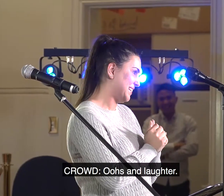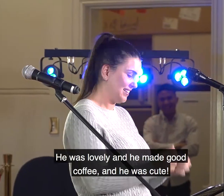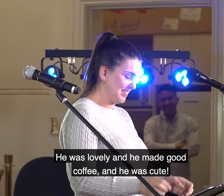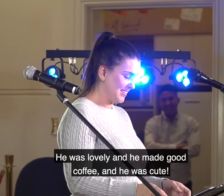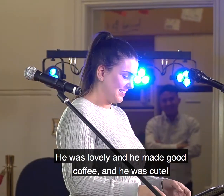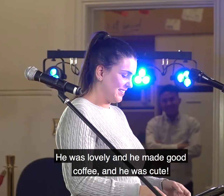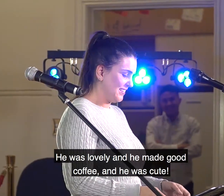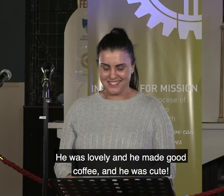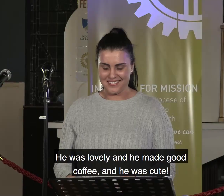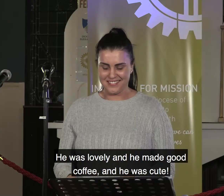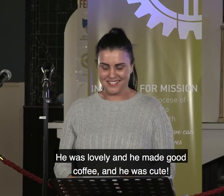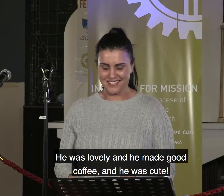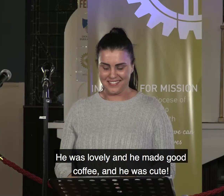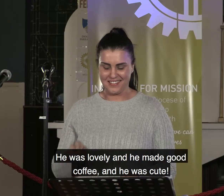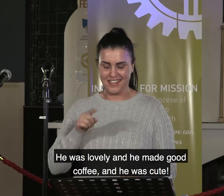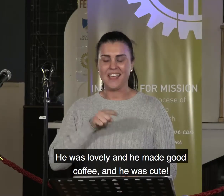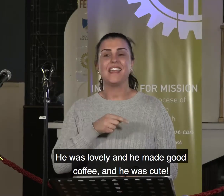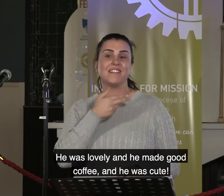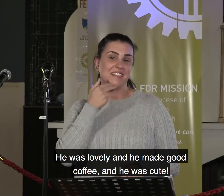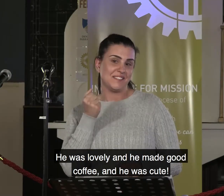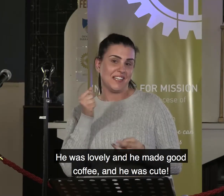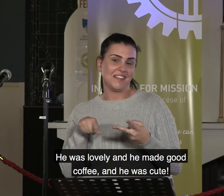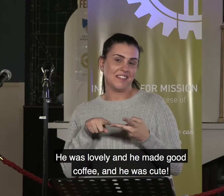He was lovely and he made good coffee and he was cute.